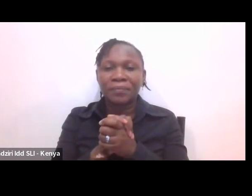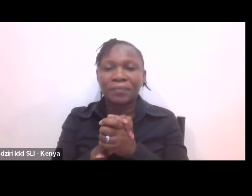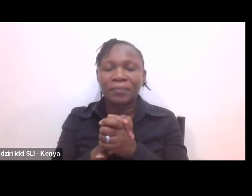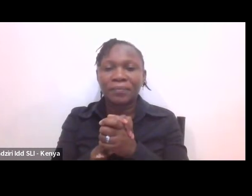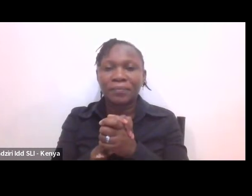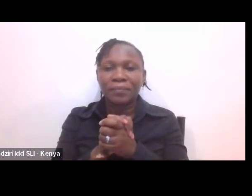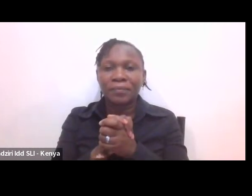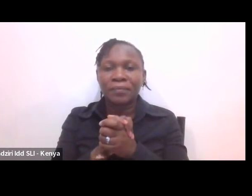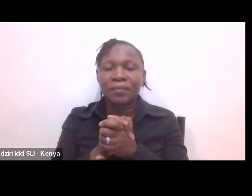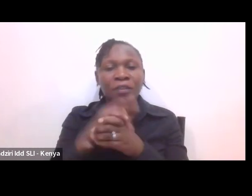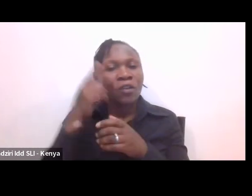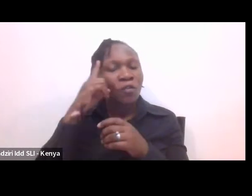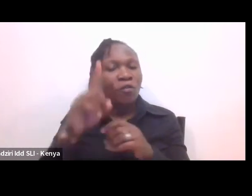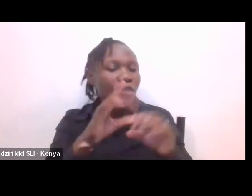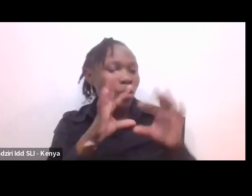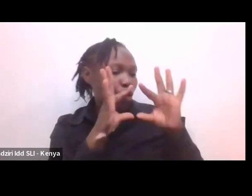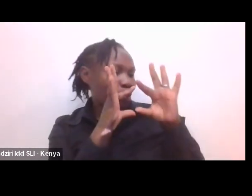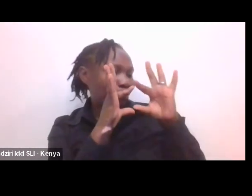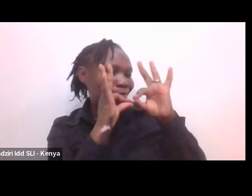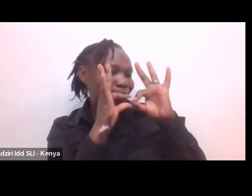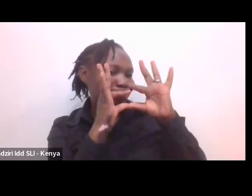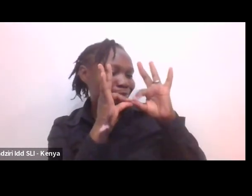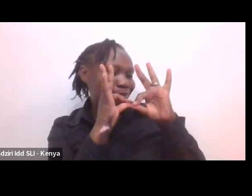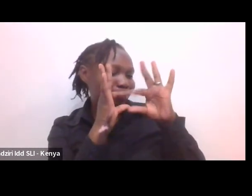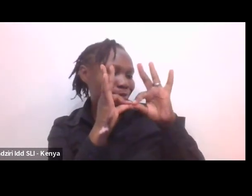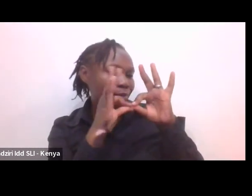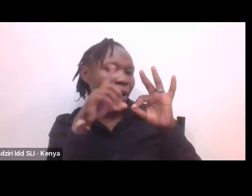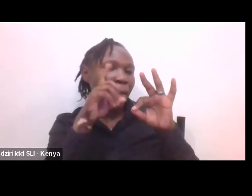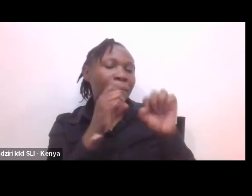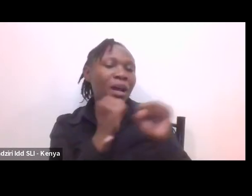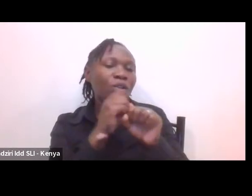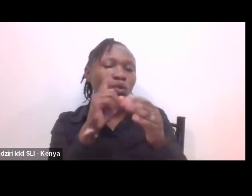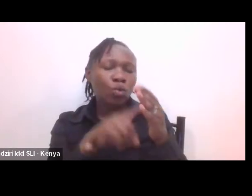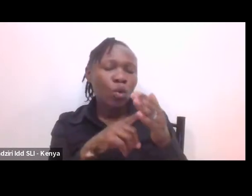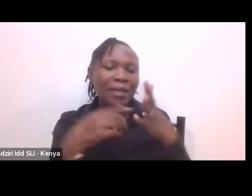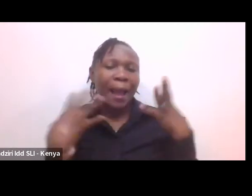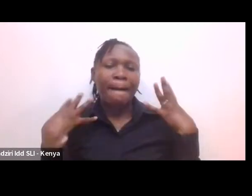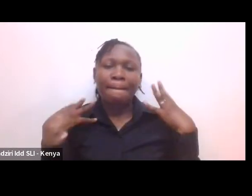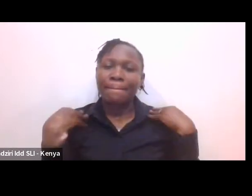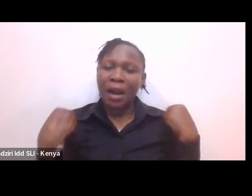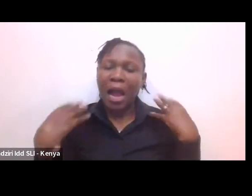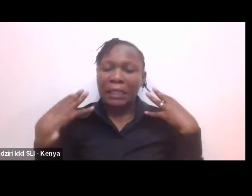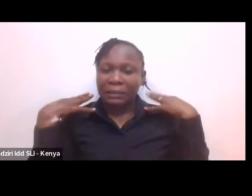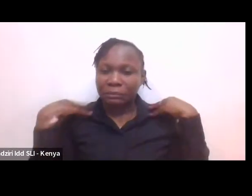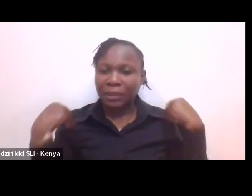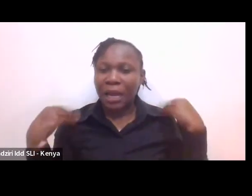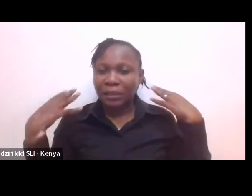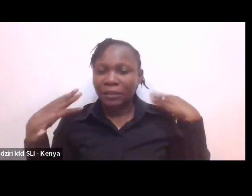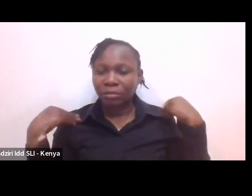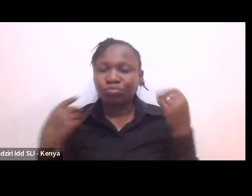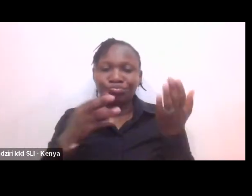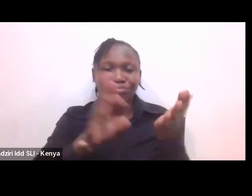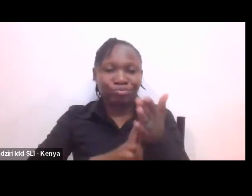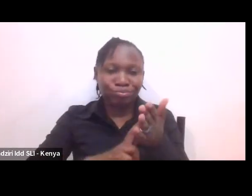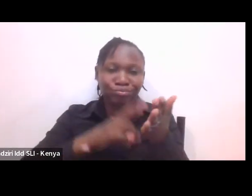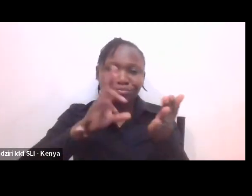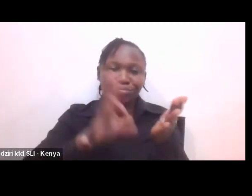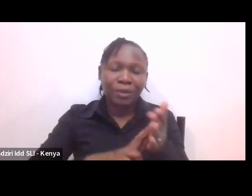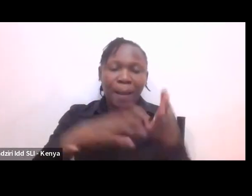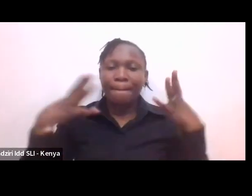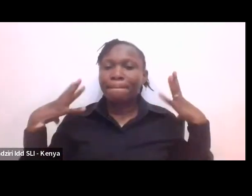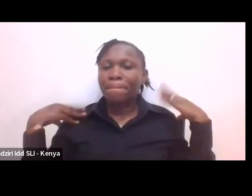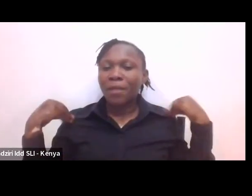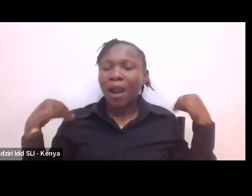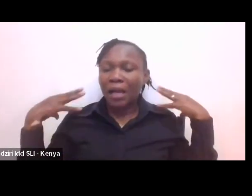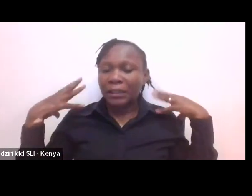To play the flute, I have to do sustained practice, generic practice of the fine motor skills of routine scales and